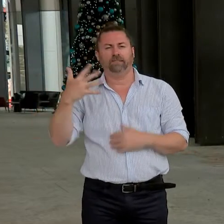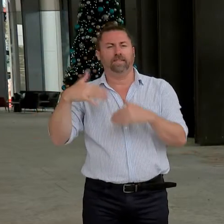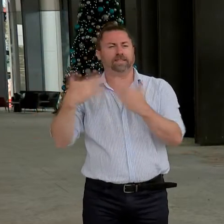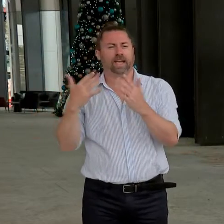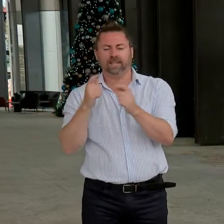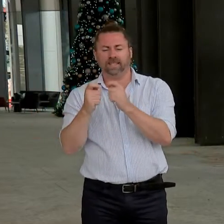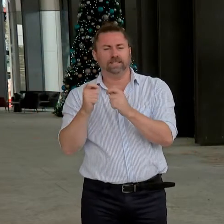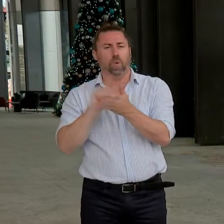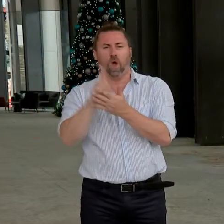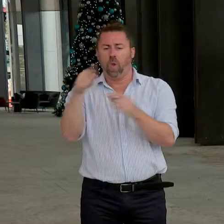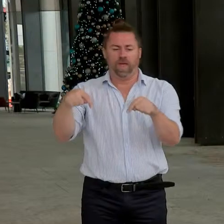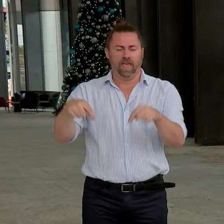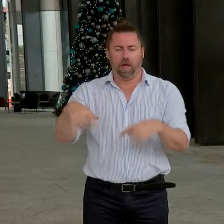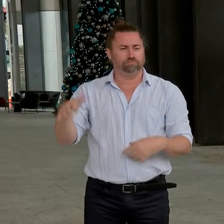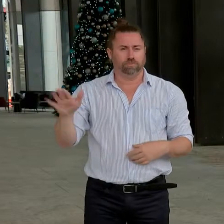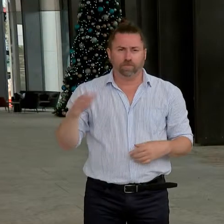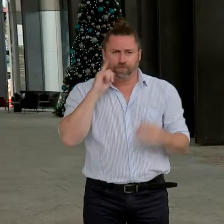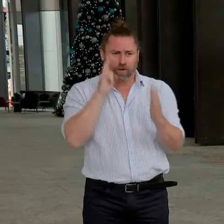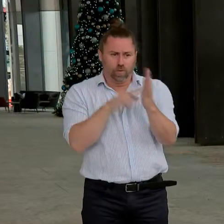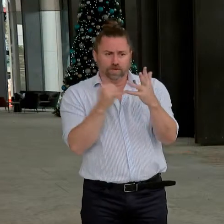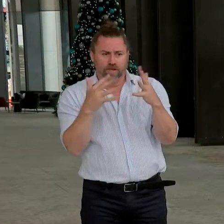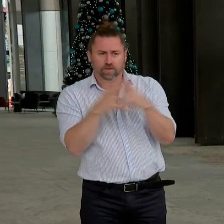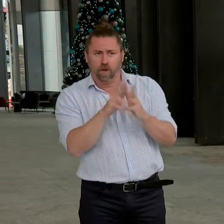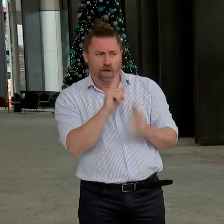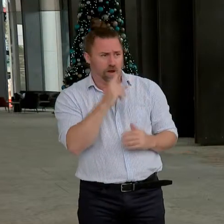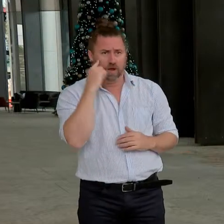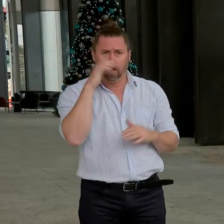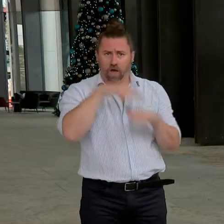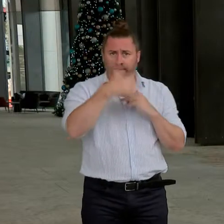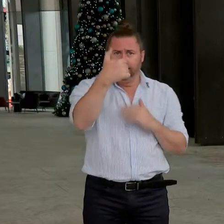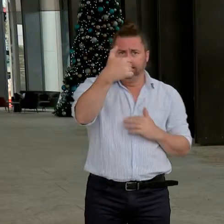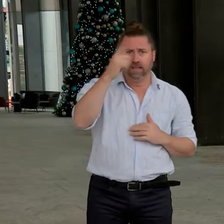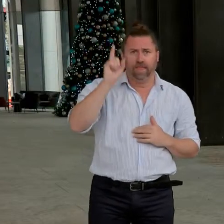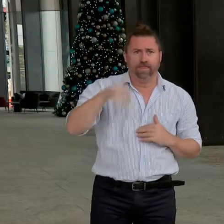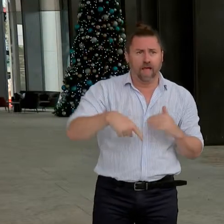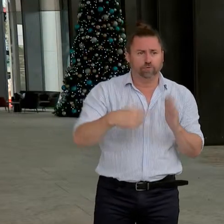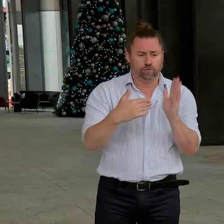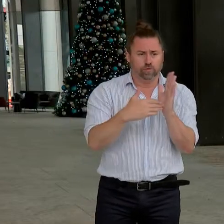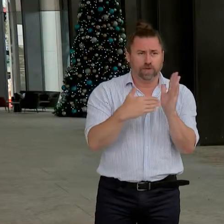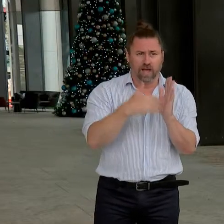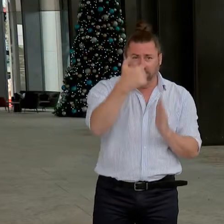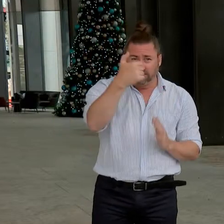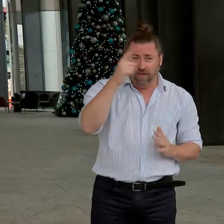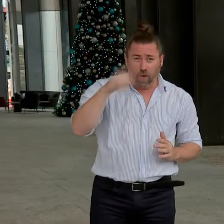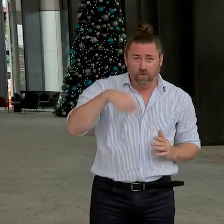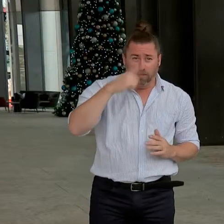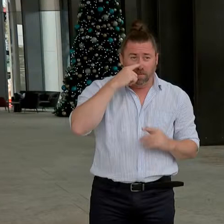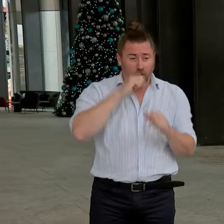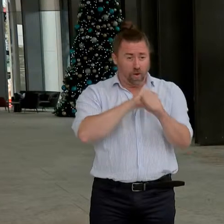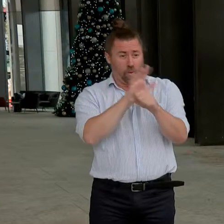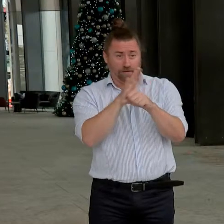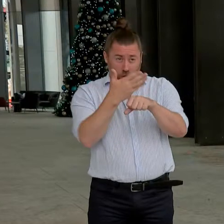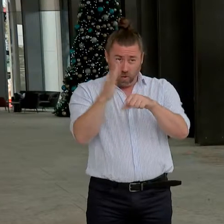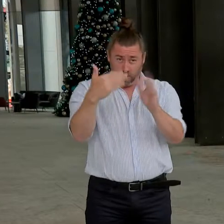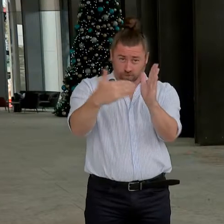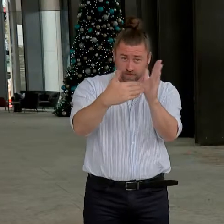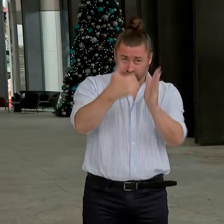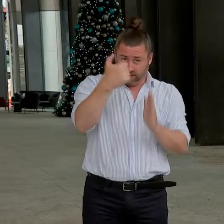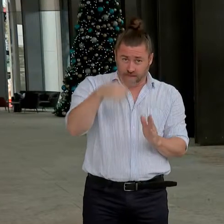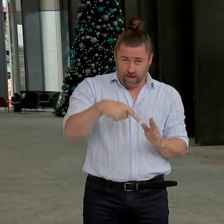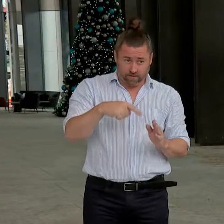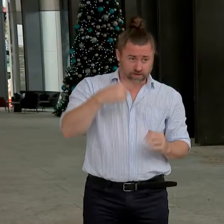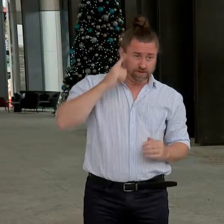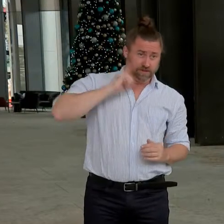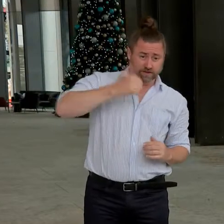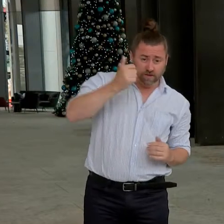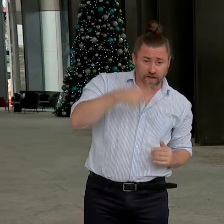I think New South Wales has reported over 6,000 positive cases today. So we know that COVID is spreading very quickly